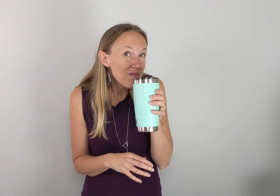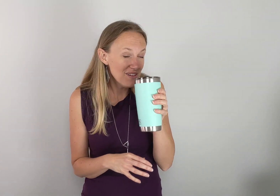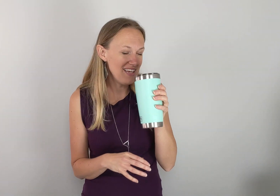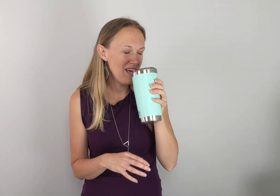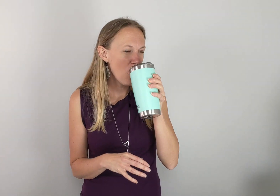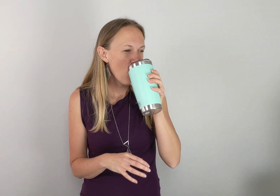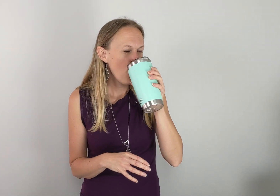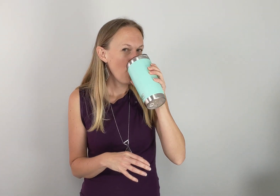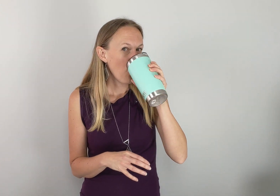when you need it,